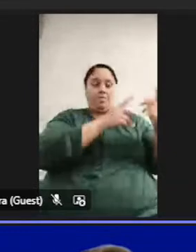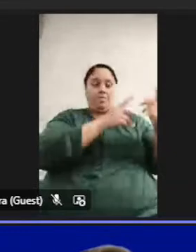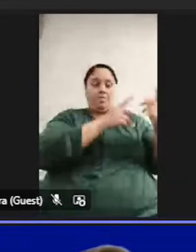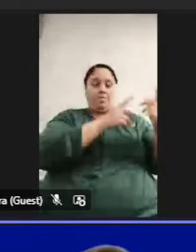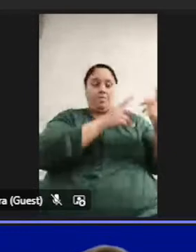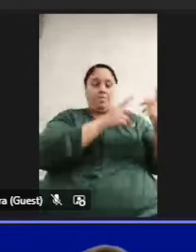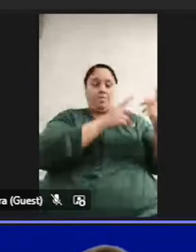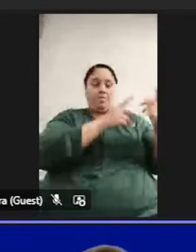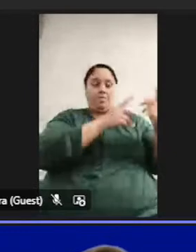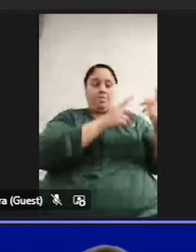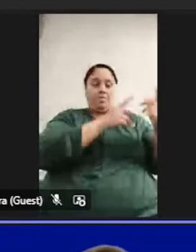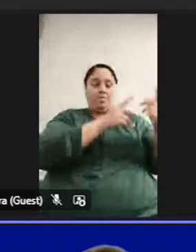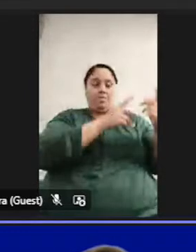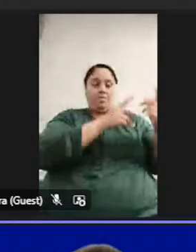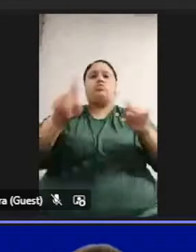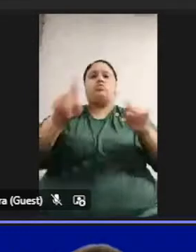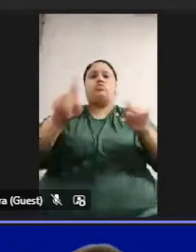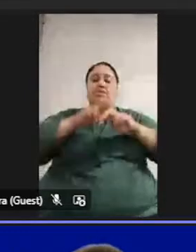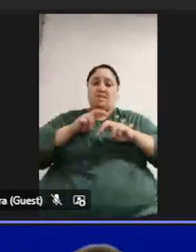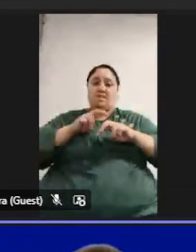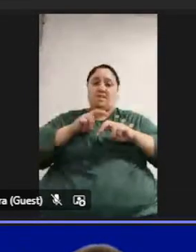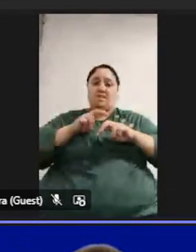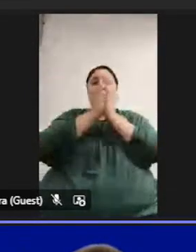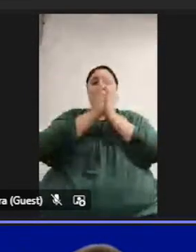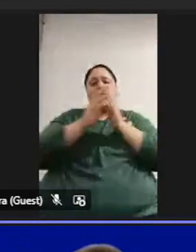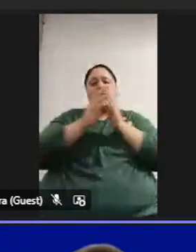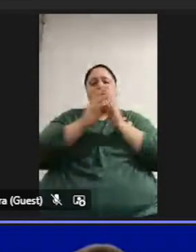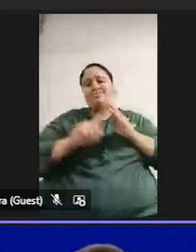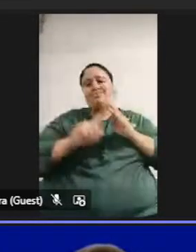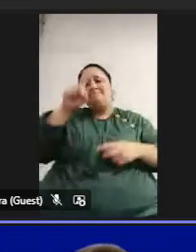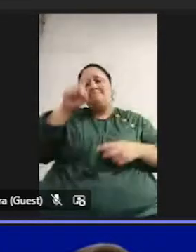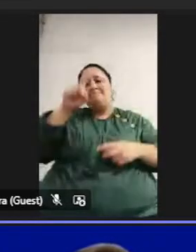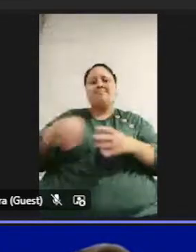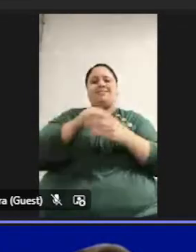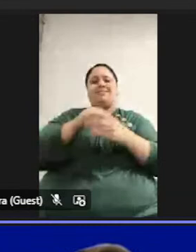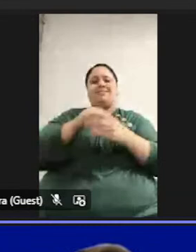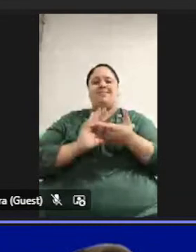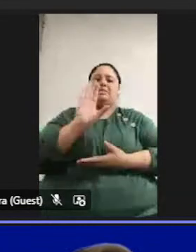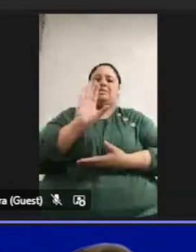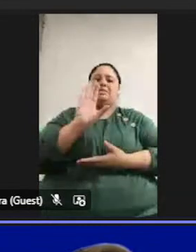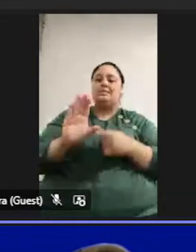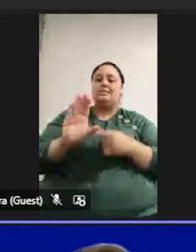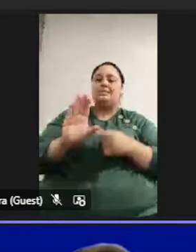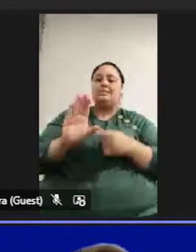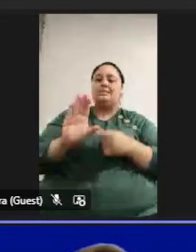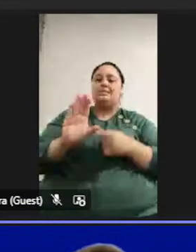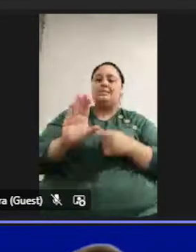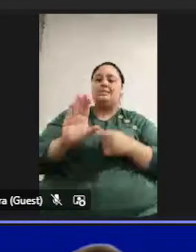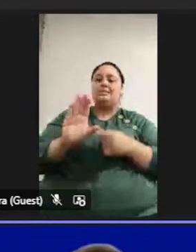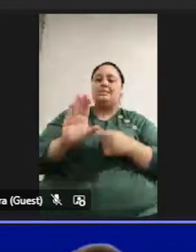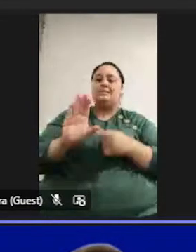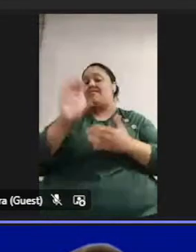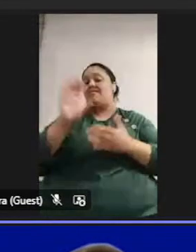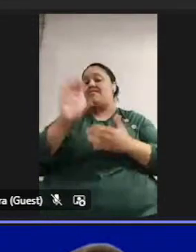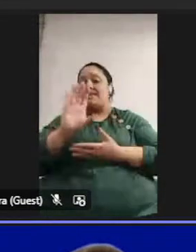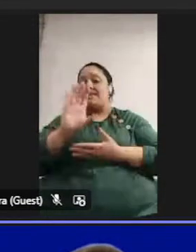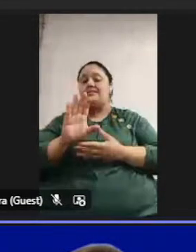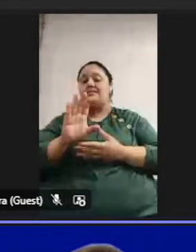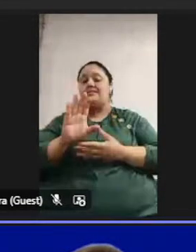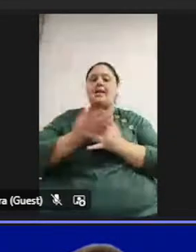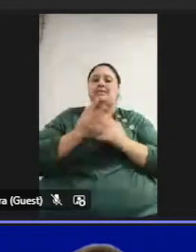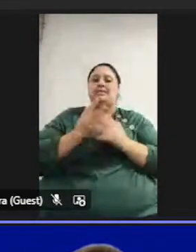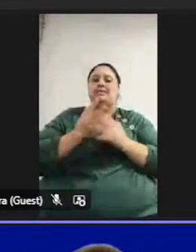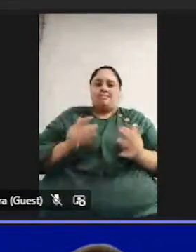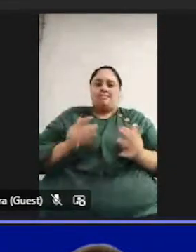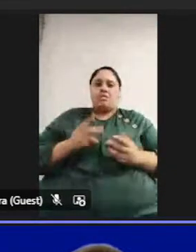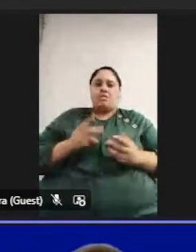to be underlain by investment. So how do we access alternative finance, alternative funding? What kind of financing mechanisms do we